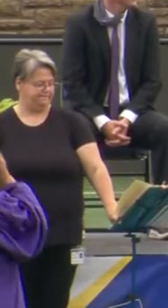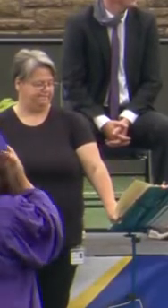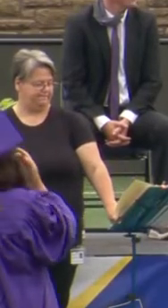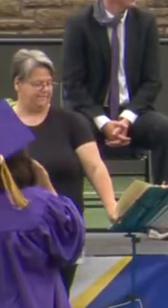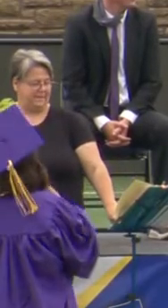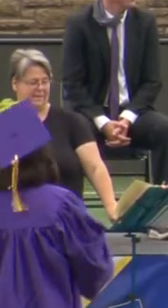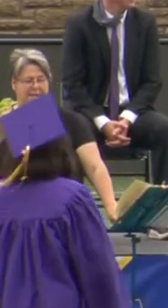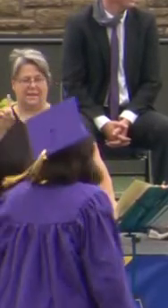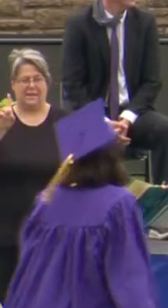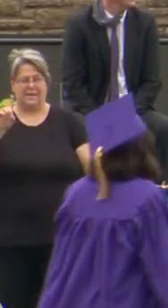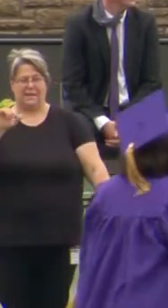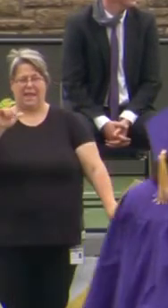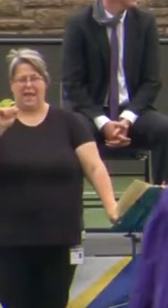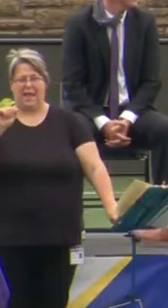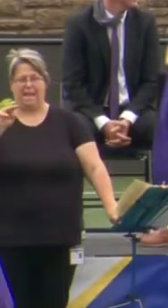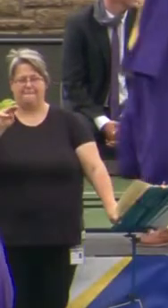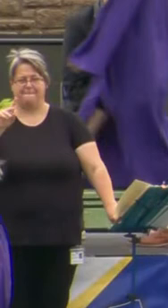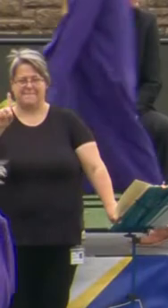Diamond Sims.